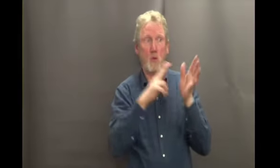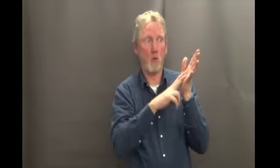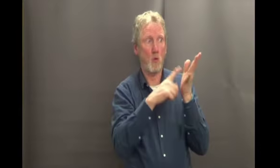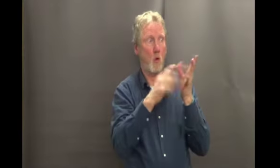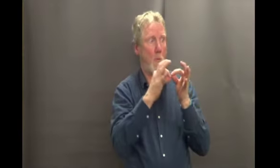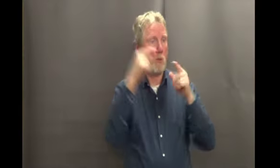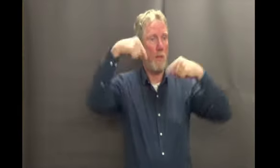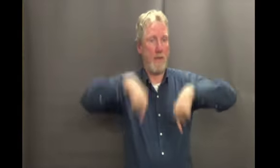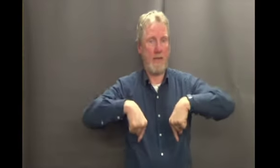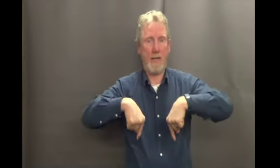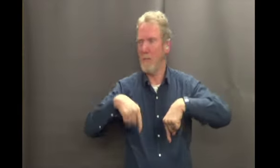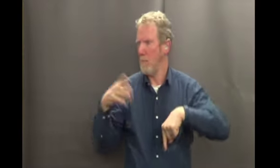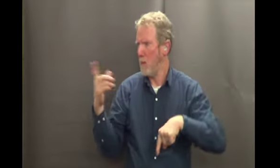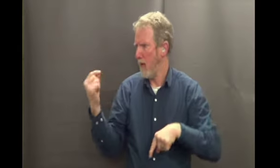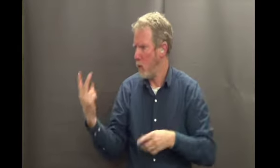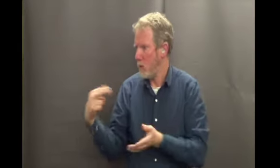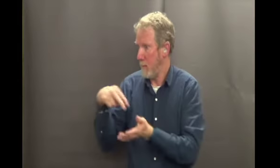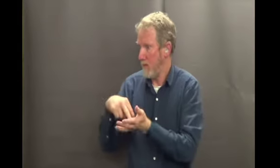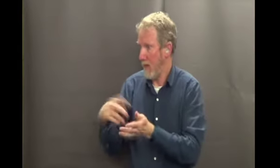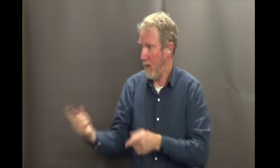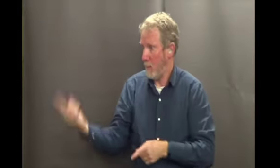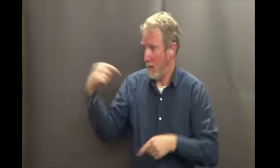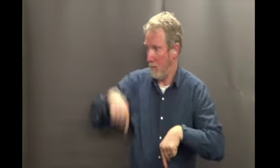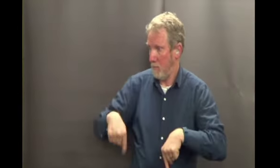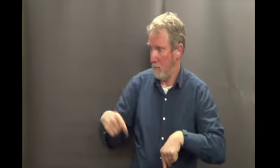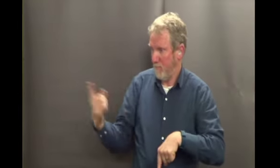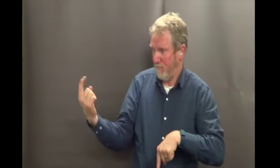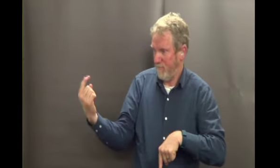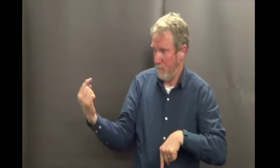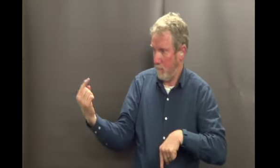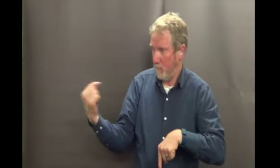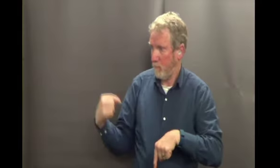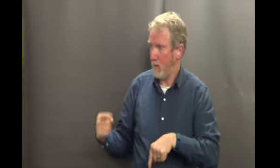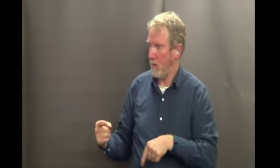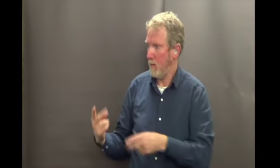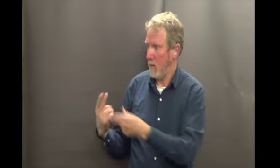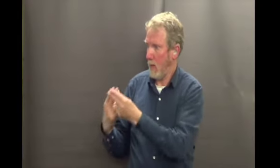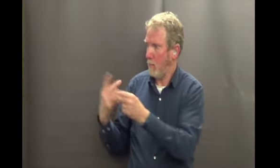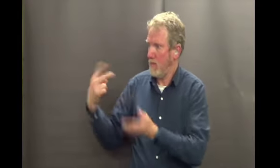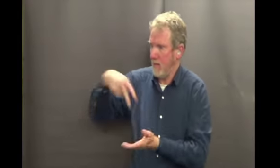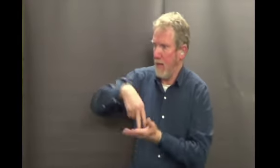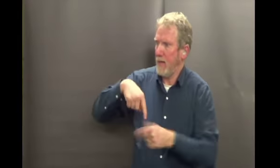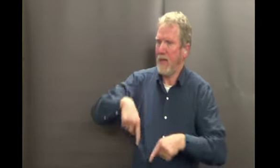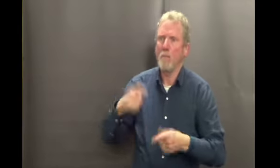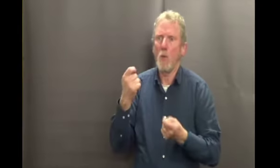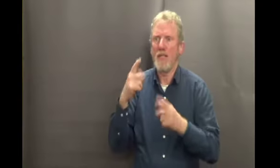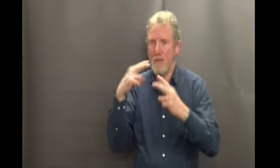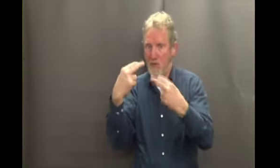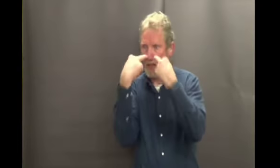on hand. So Nobu, are you able to stand up where I'm standing now in front of the two